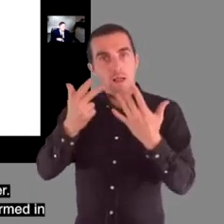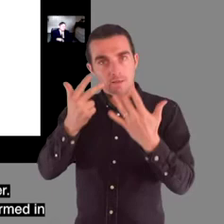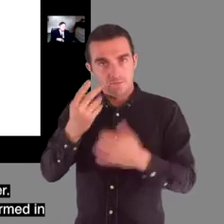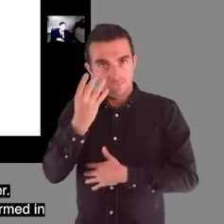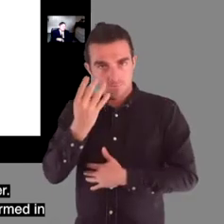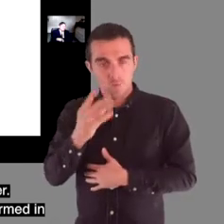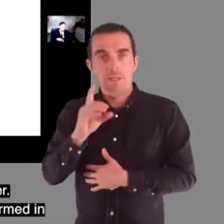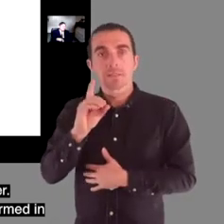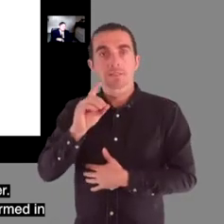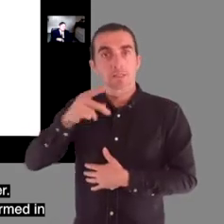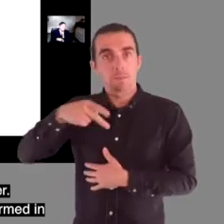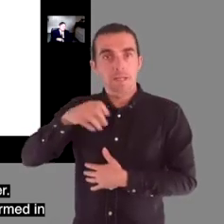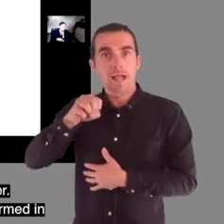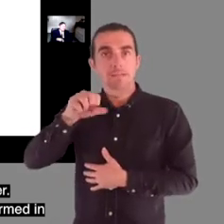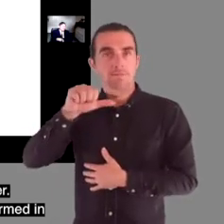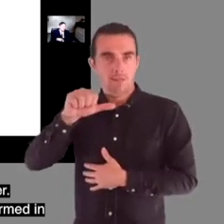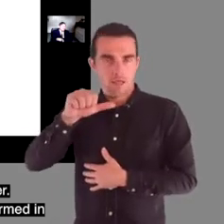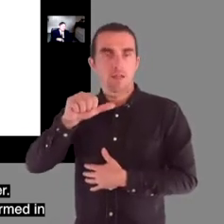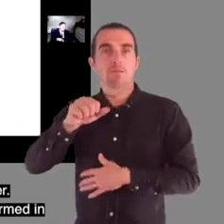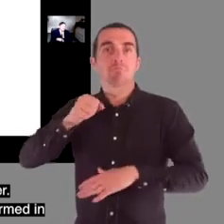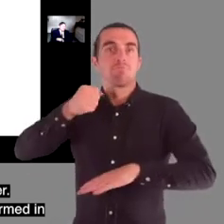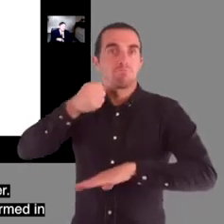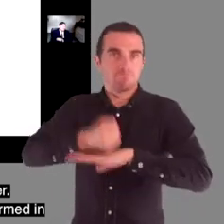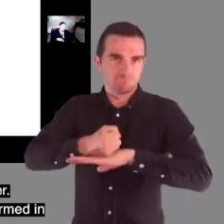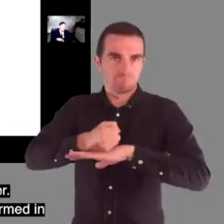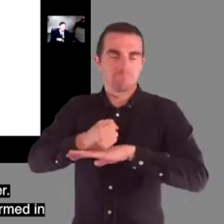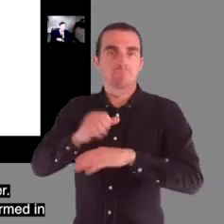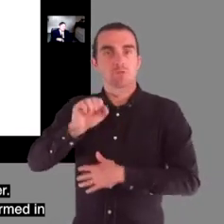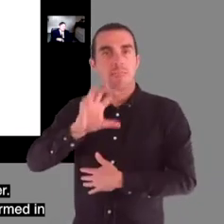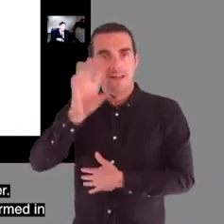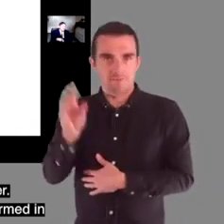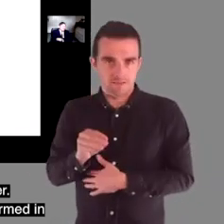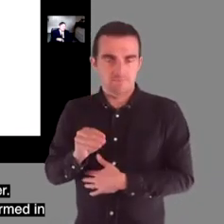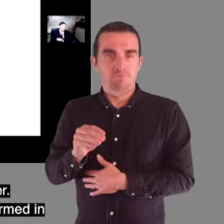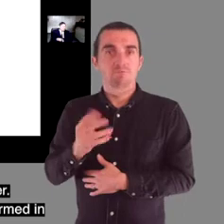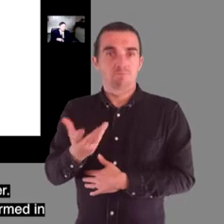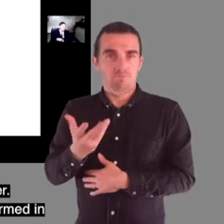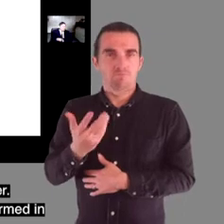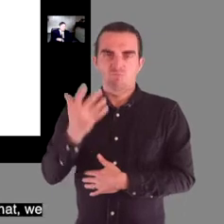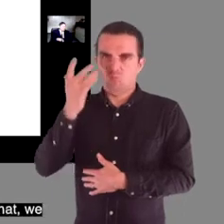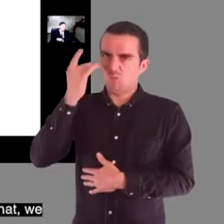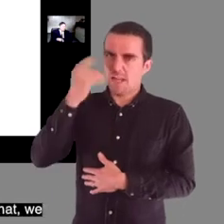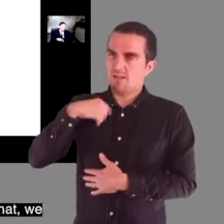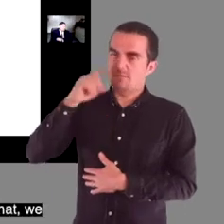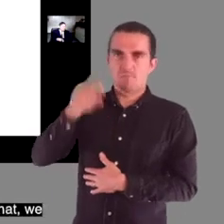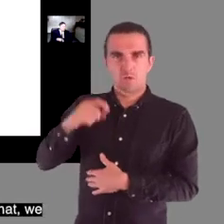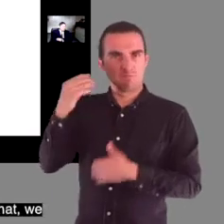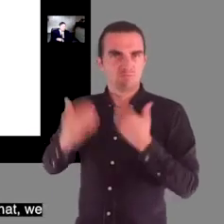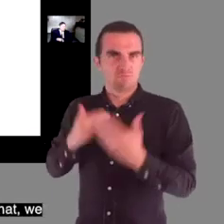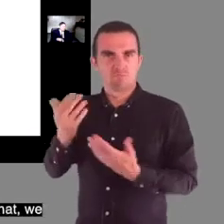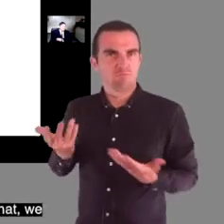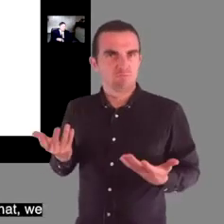stick together. 1984, that's when DPSA was formed in South Africa. You know,